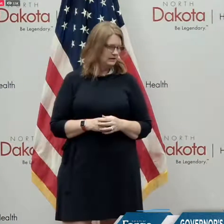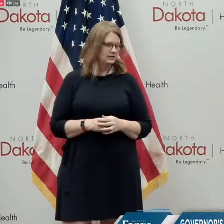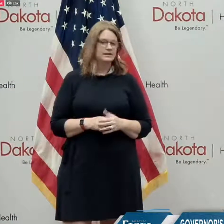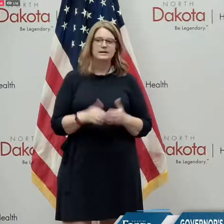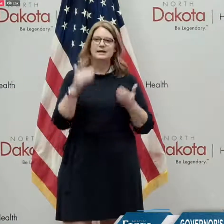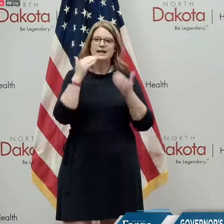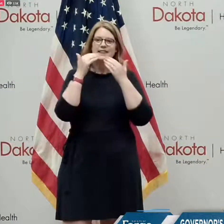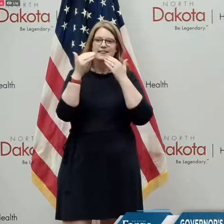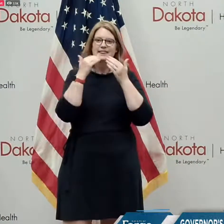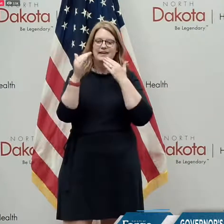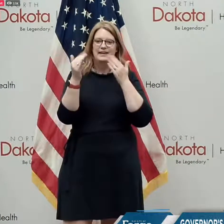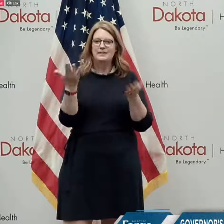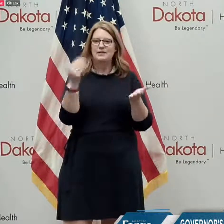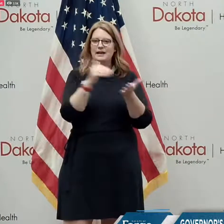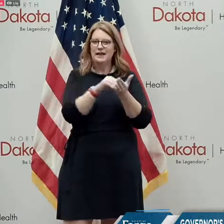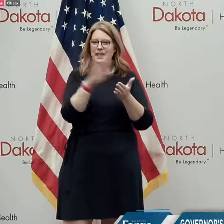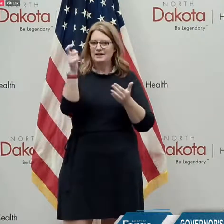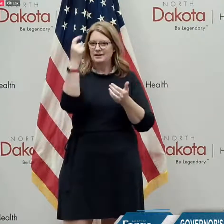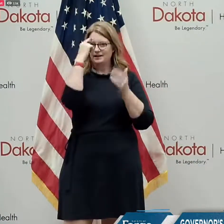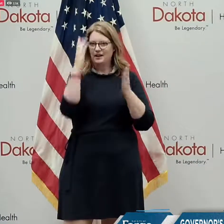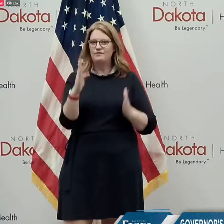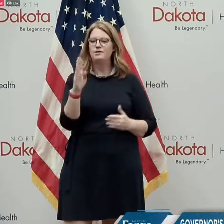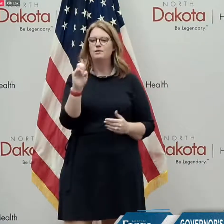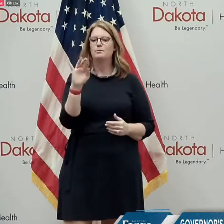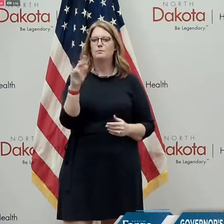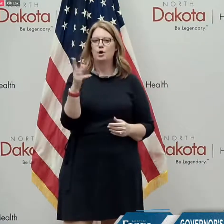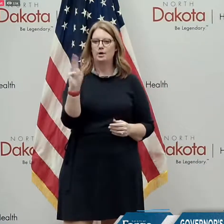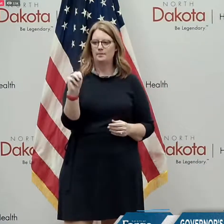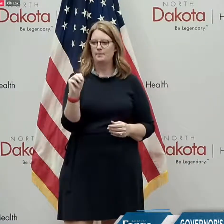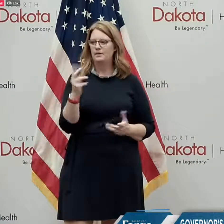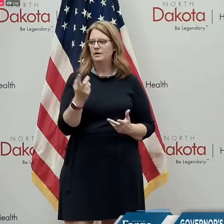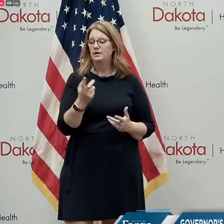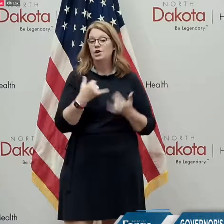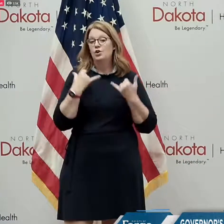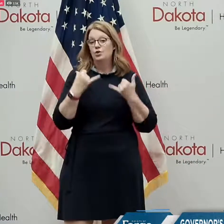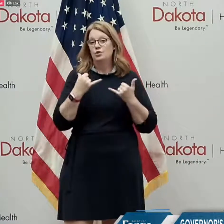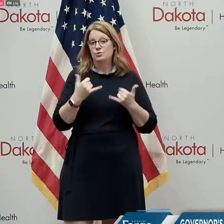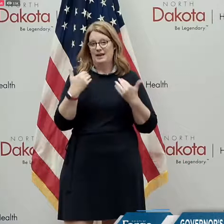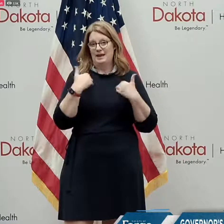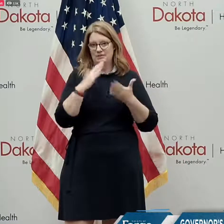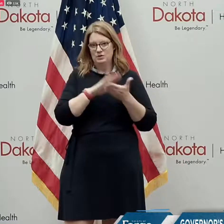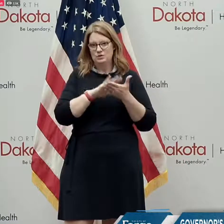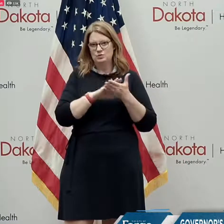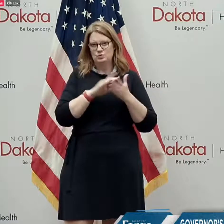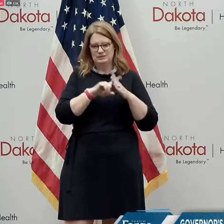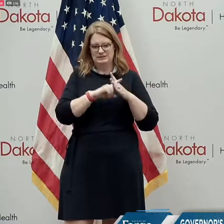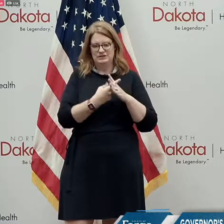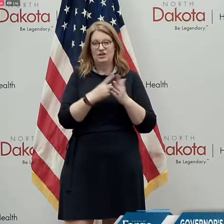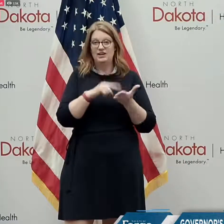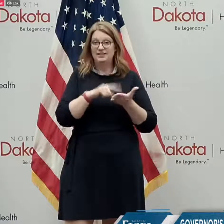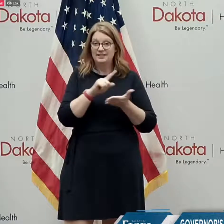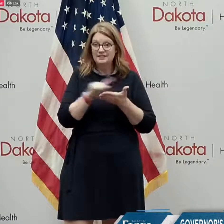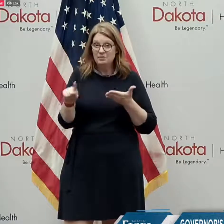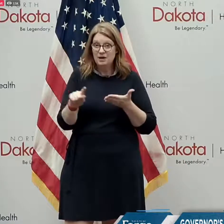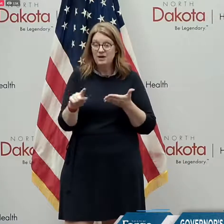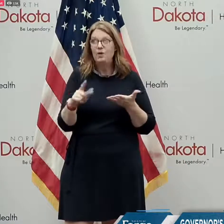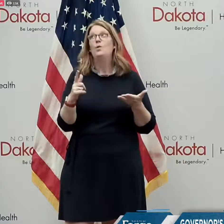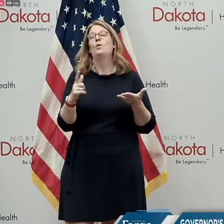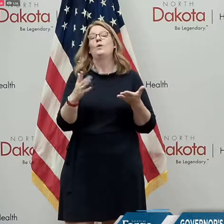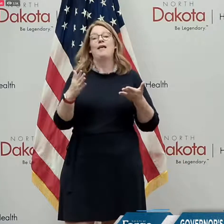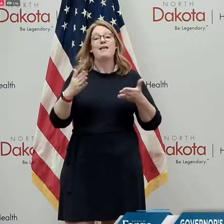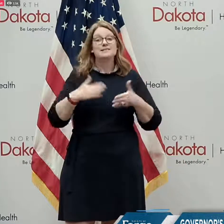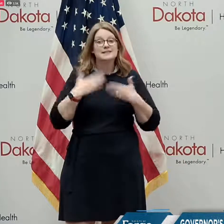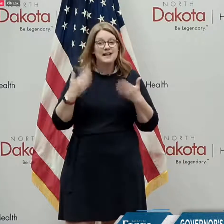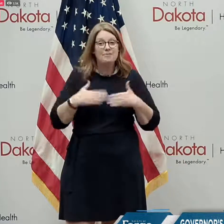Thank you again, Governor Burgum. As Governor Burgum said, currently we have schools starting this week, which is a happy and joyous thing for us